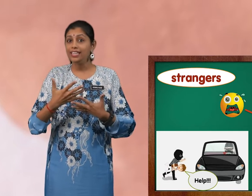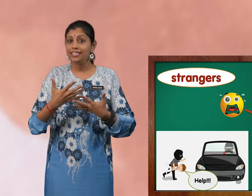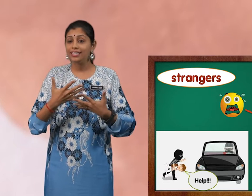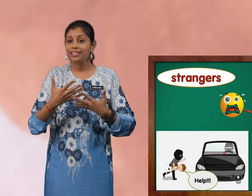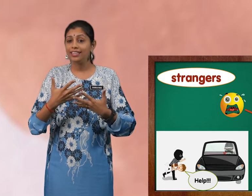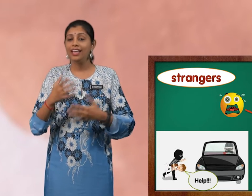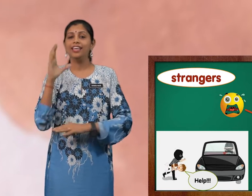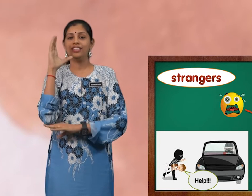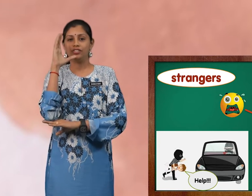is